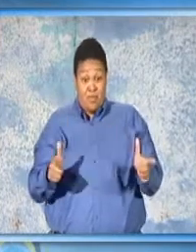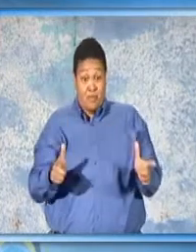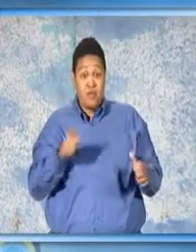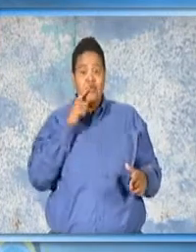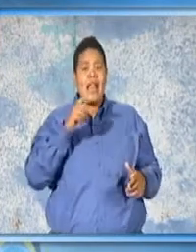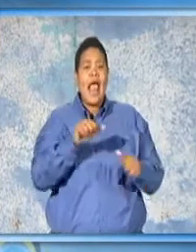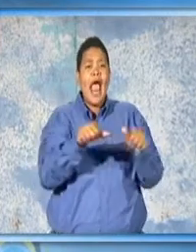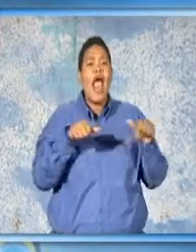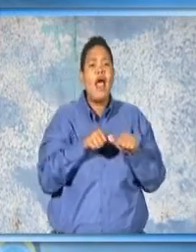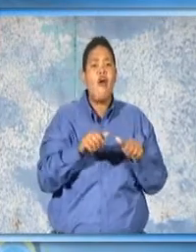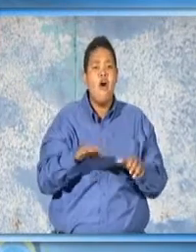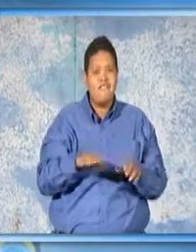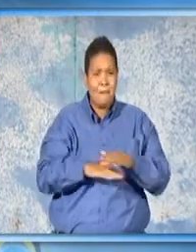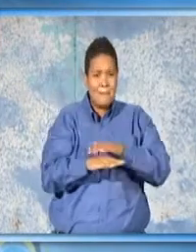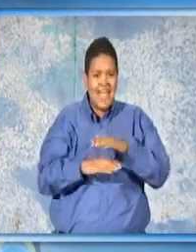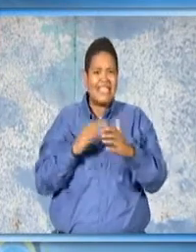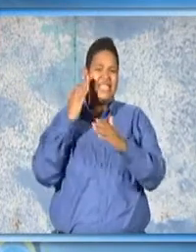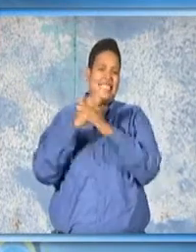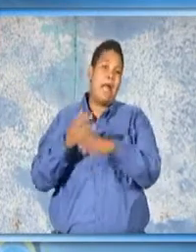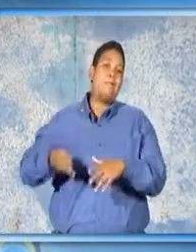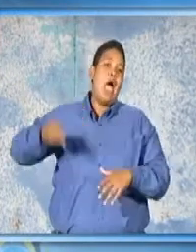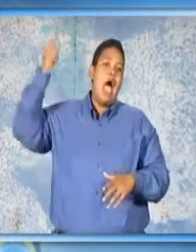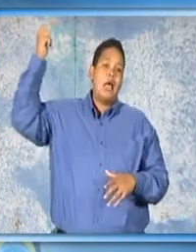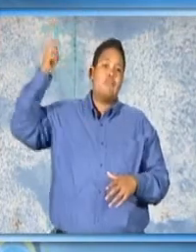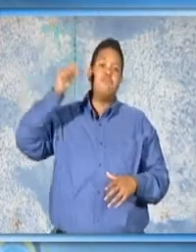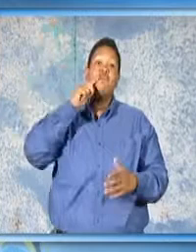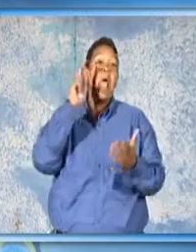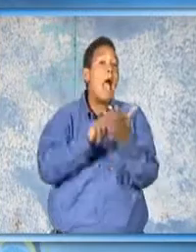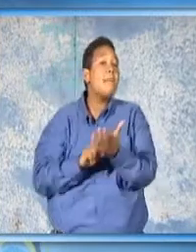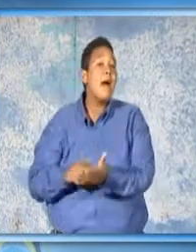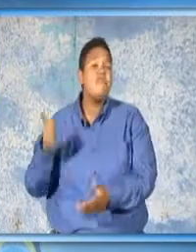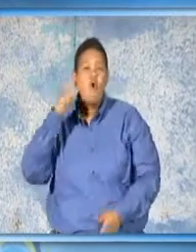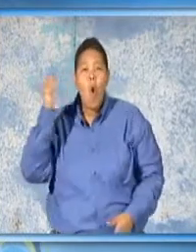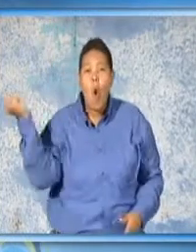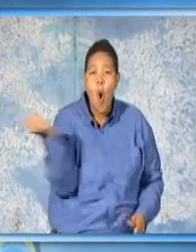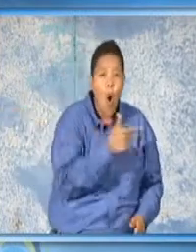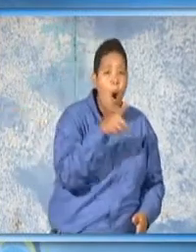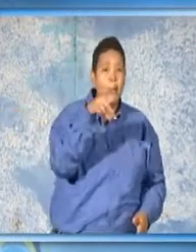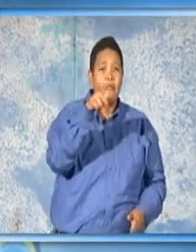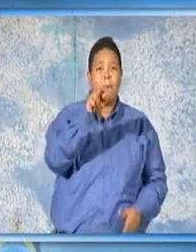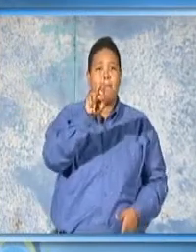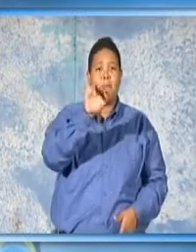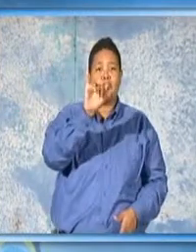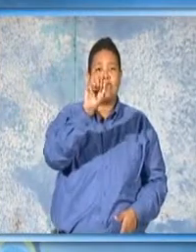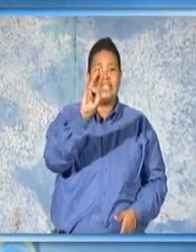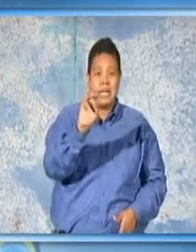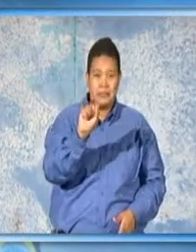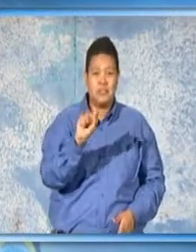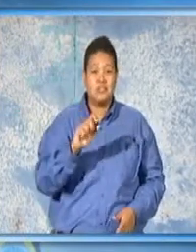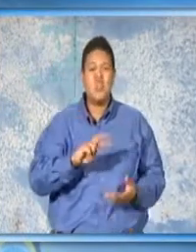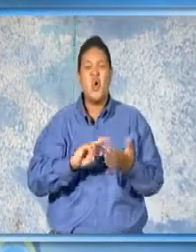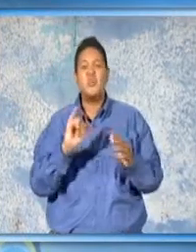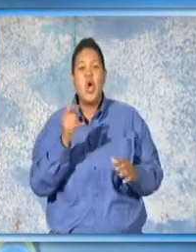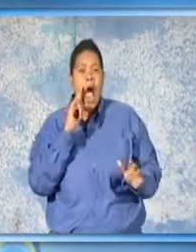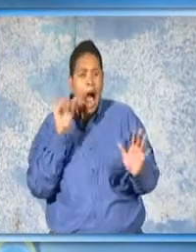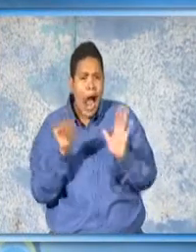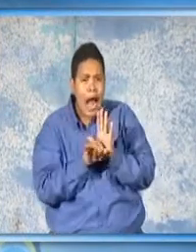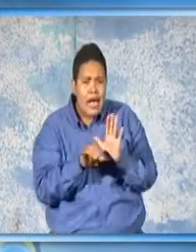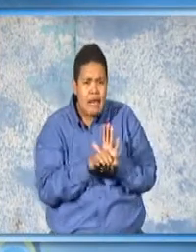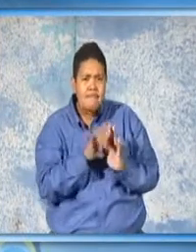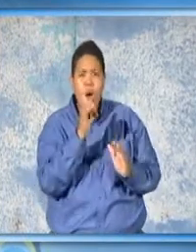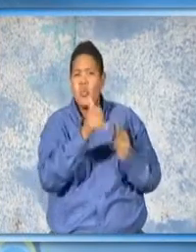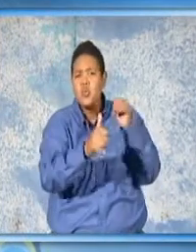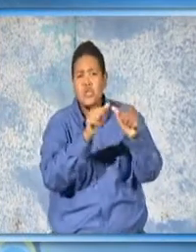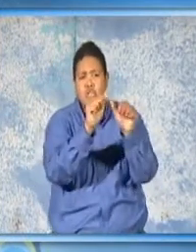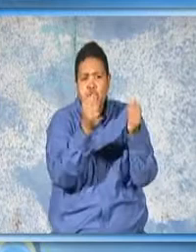height. This applies to all prisms. So it is really just a matter of identifying what shape is